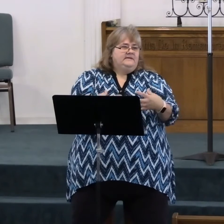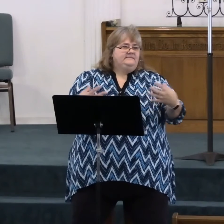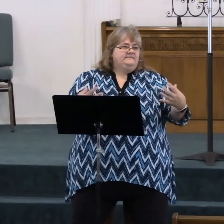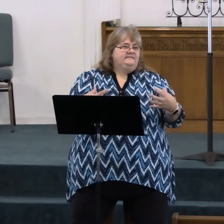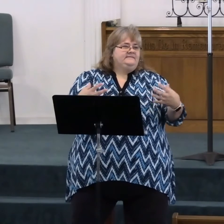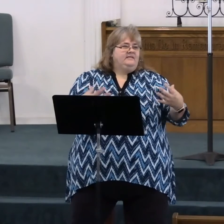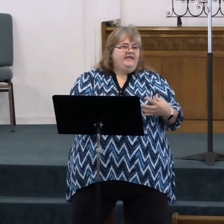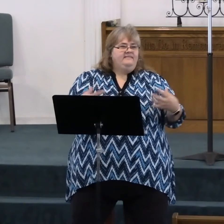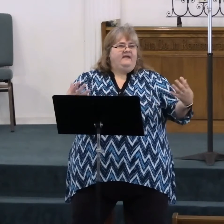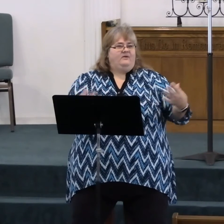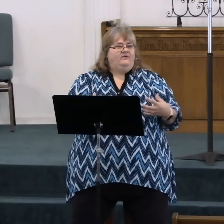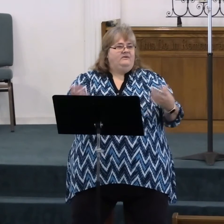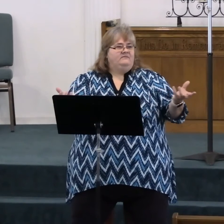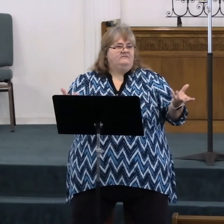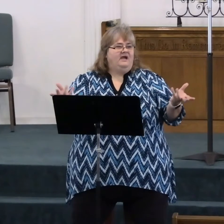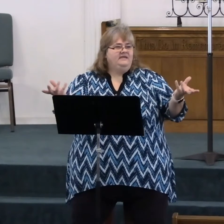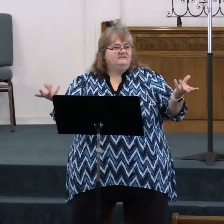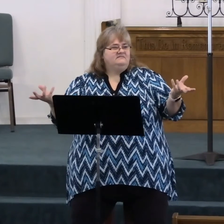it's just laying there, right?